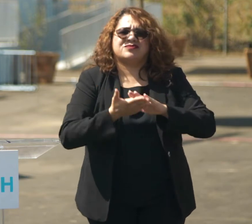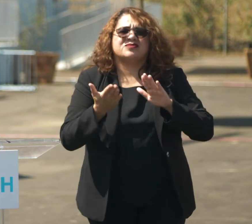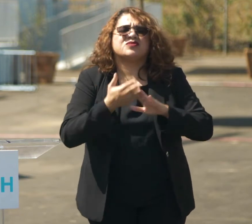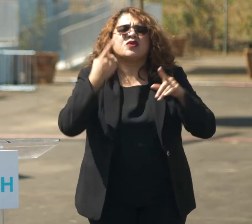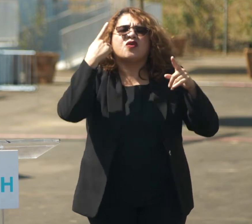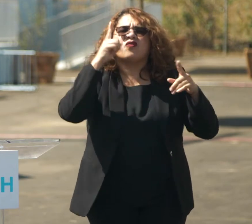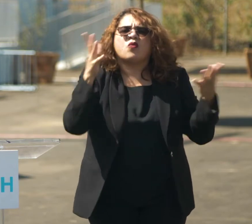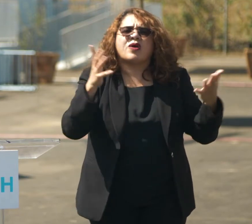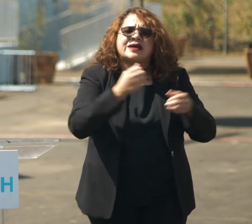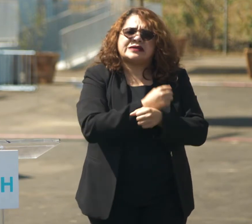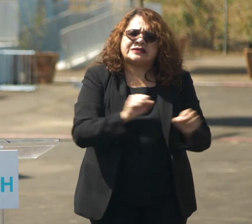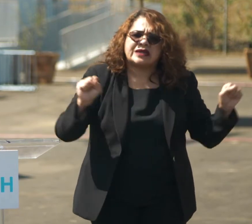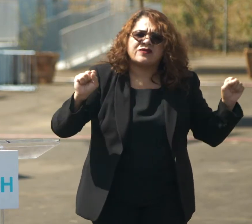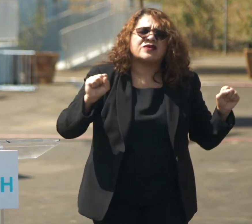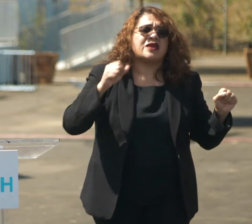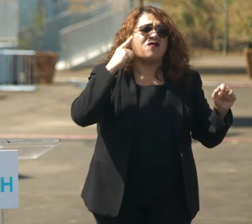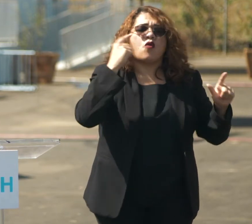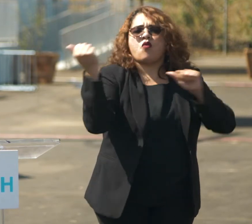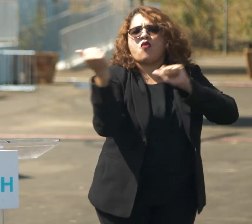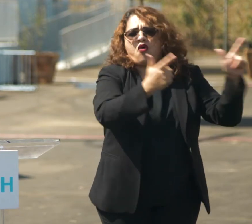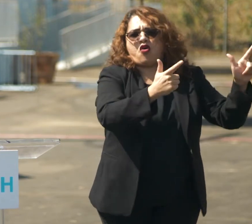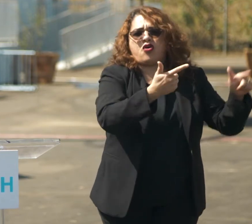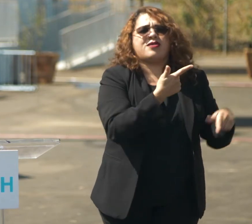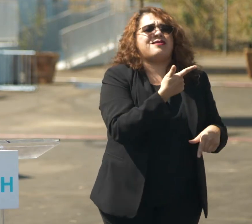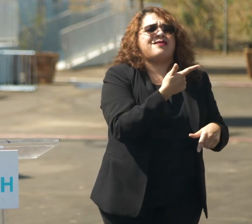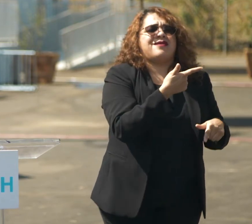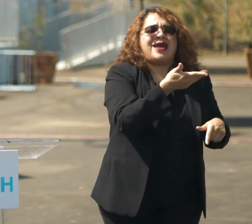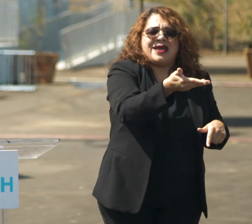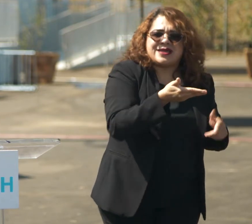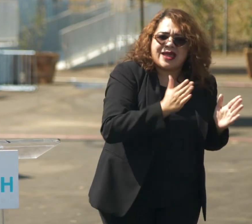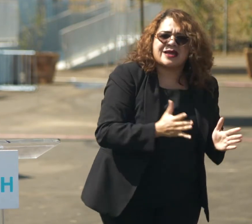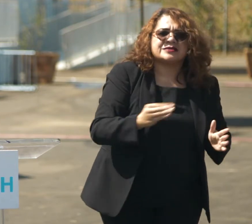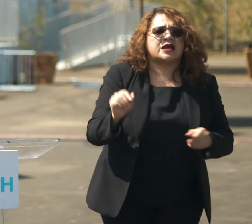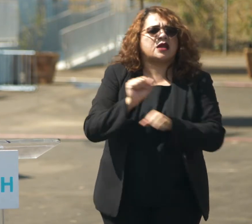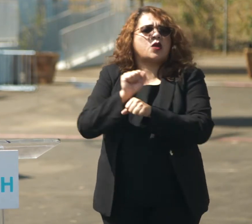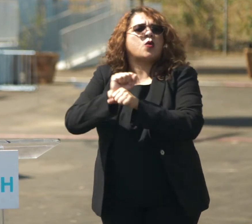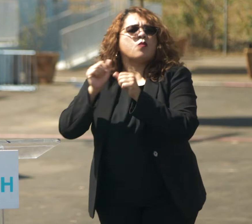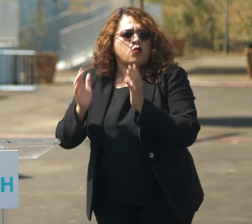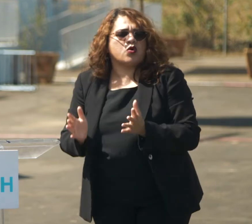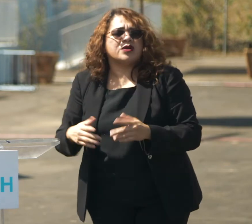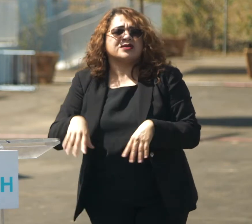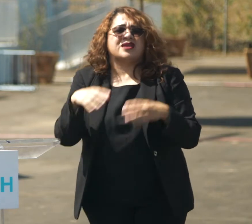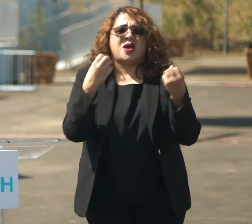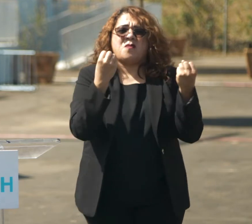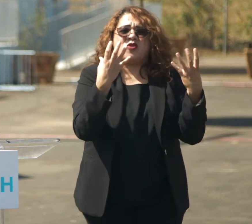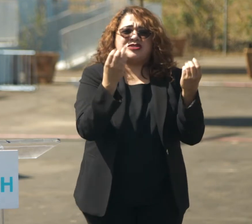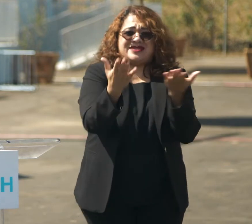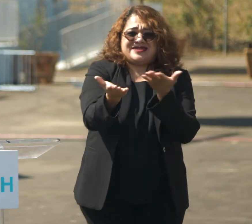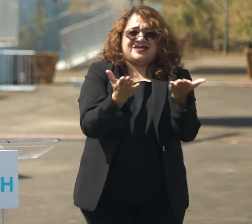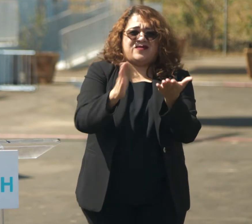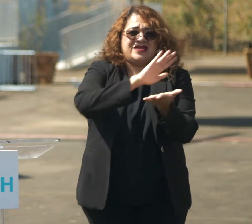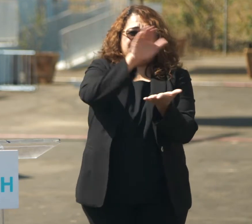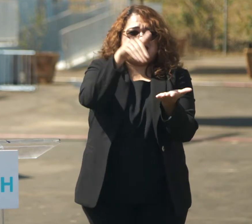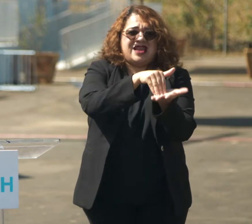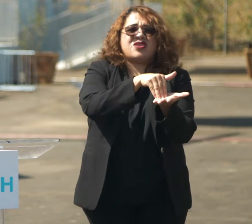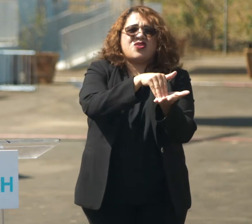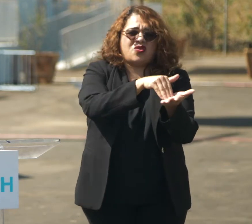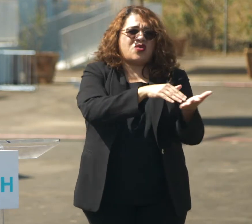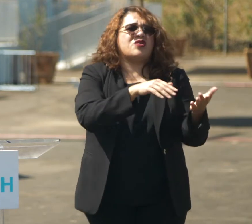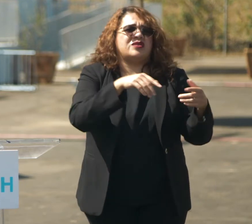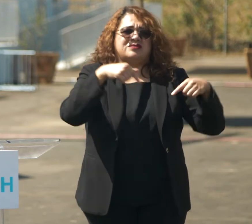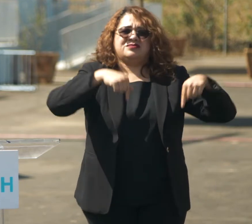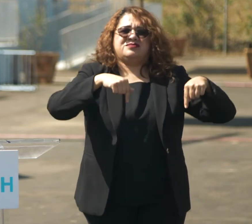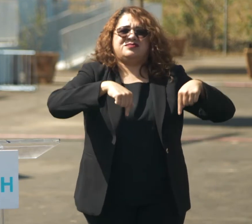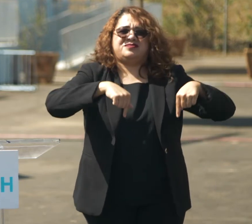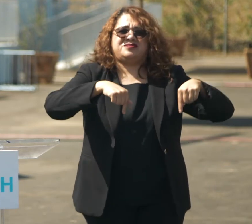of guests and employees. Access to the site will begin at the multi-service center or through outreach services. The